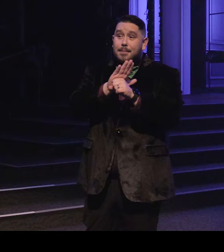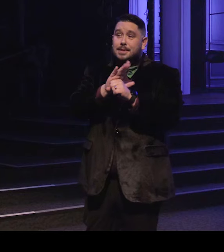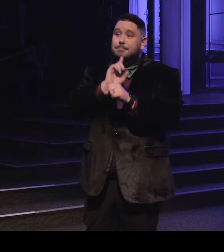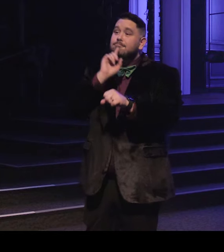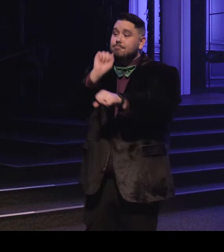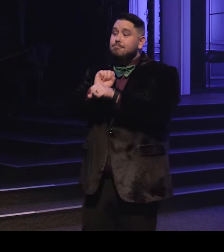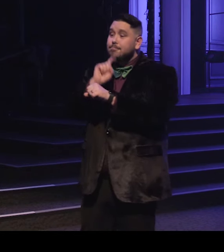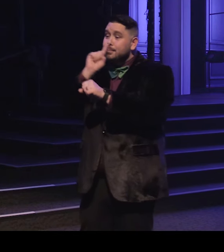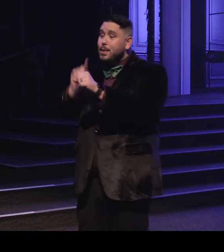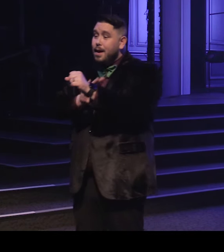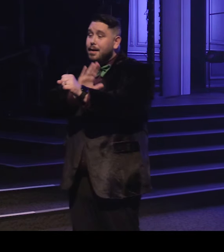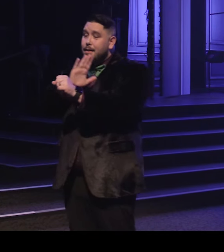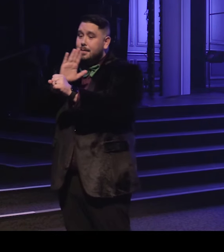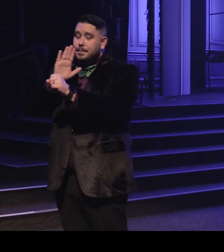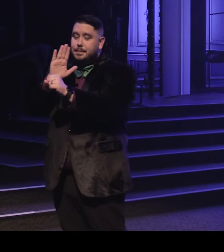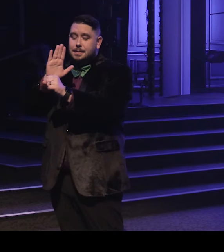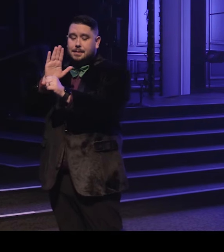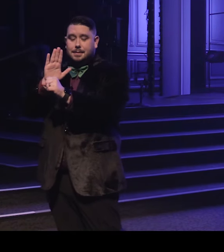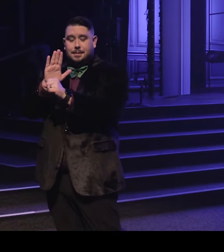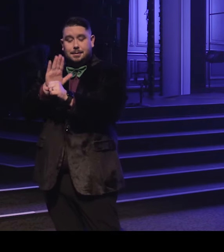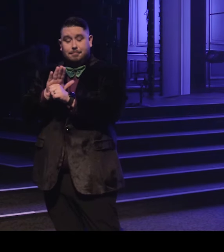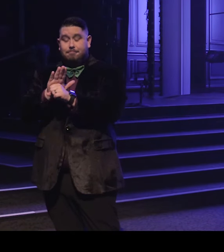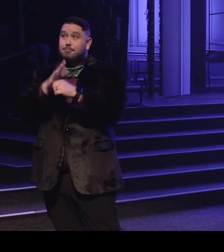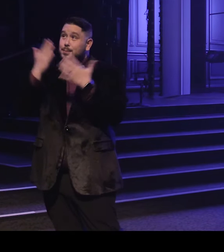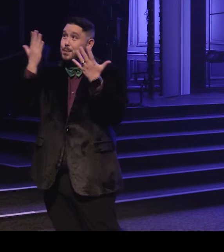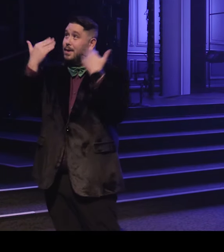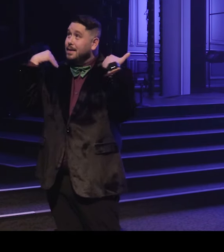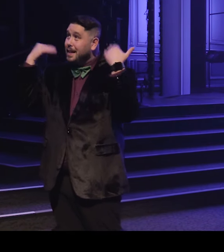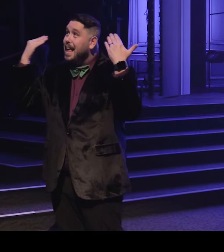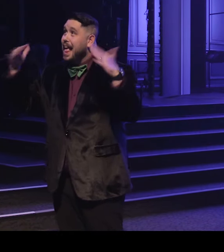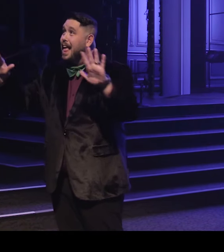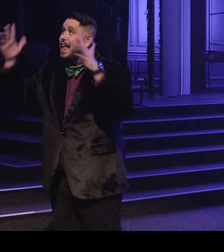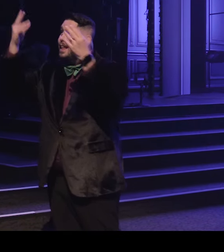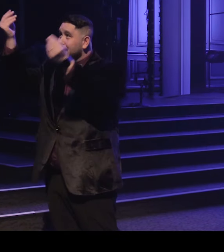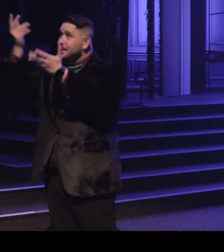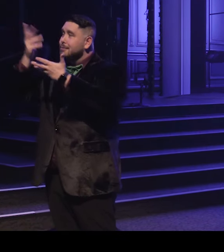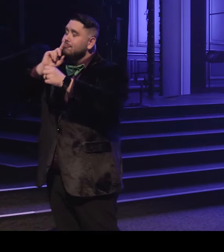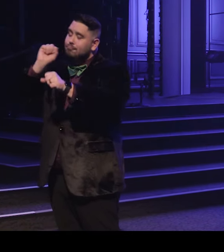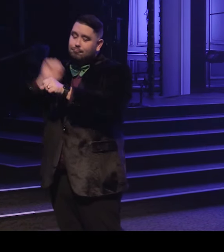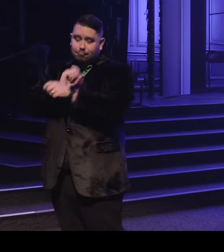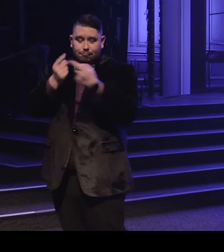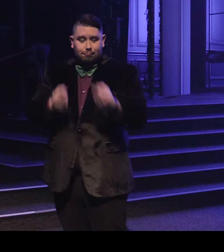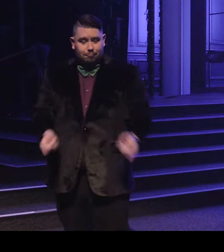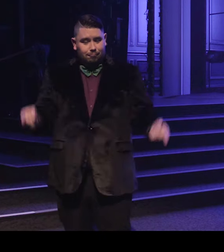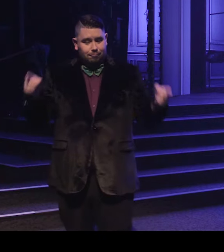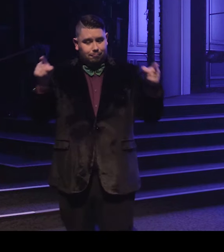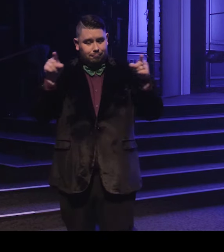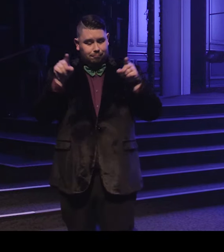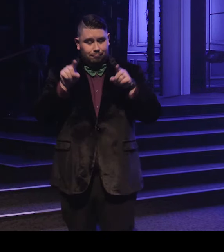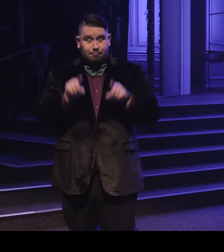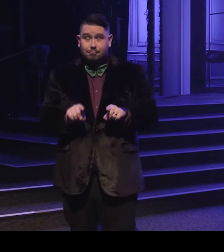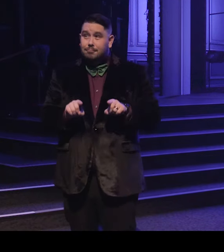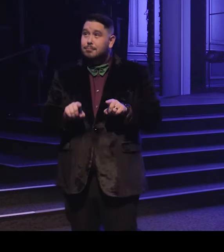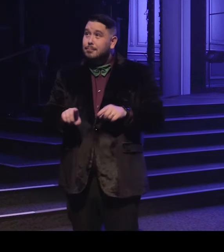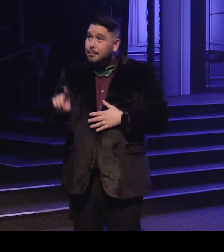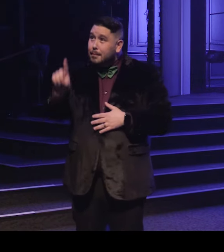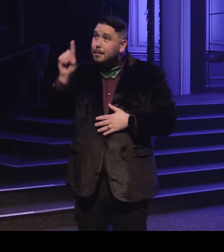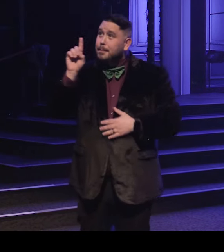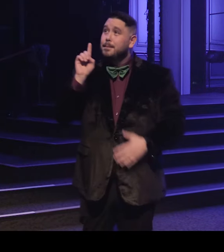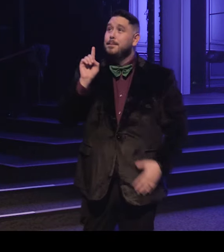Is a promise, but the angel said came true. But he made